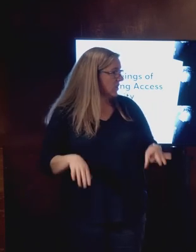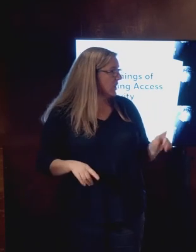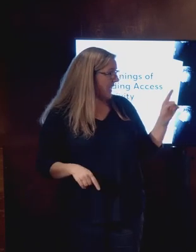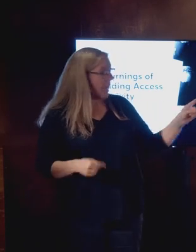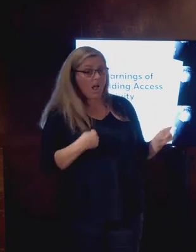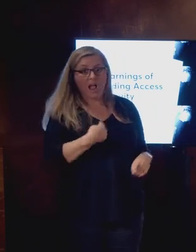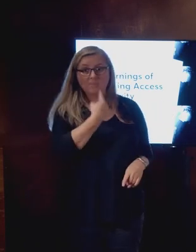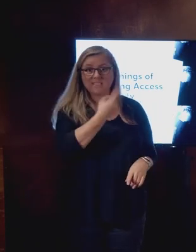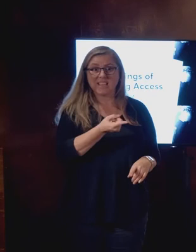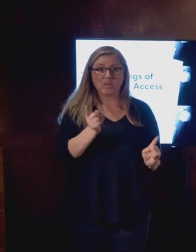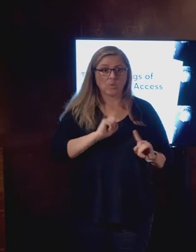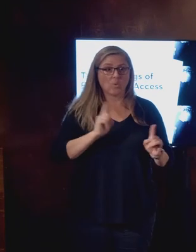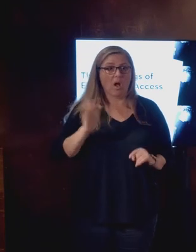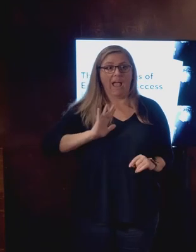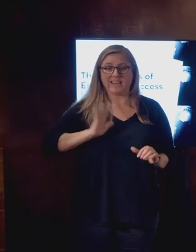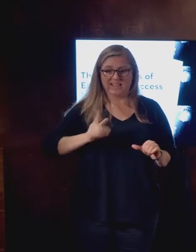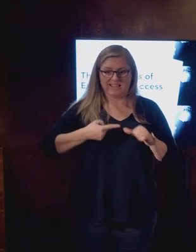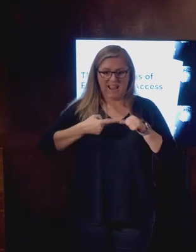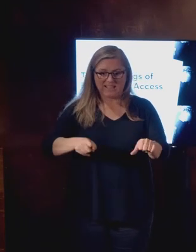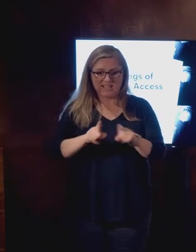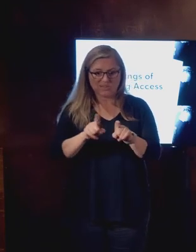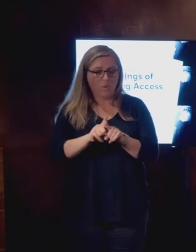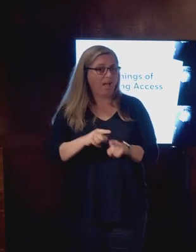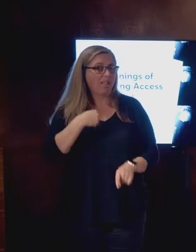in some ways is I need answers too, you know.